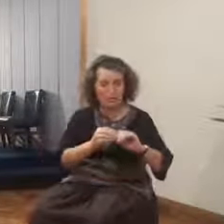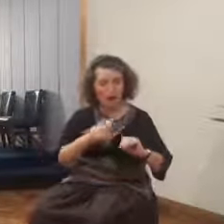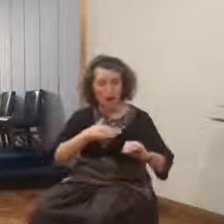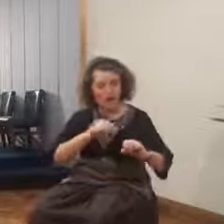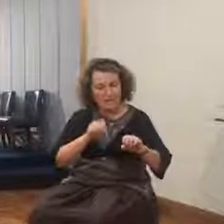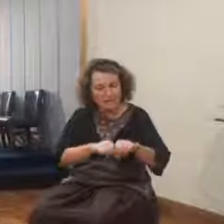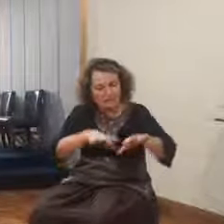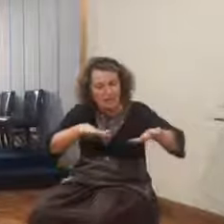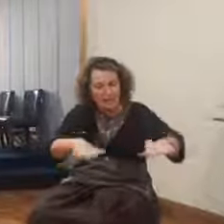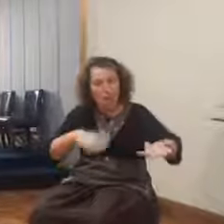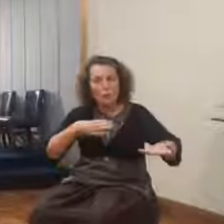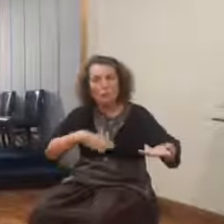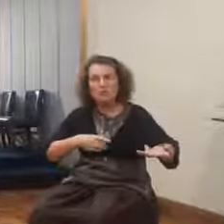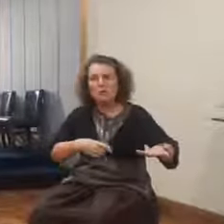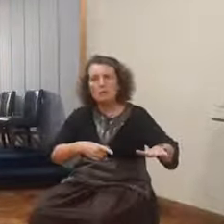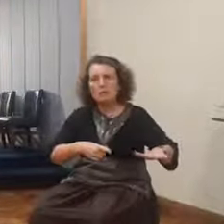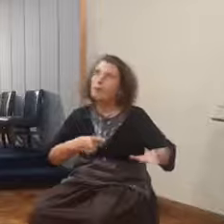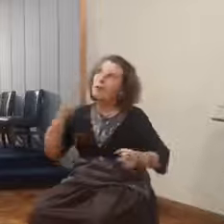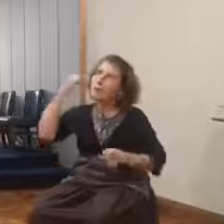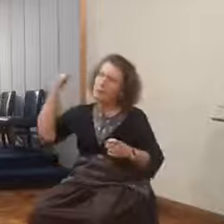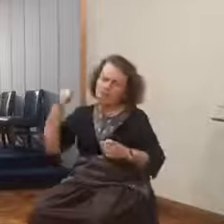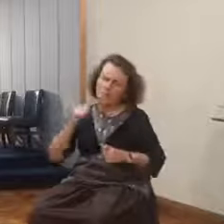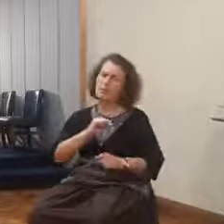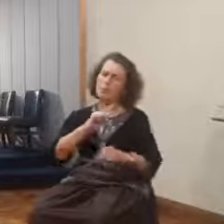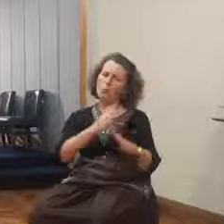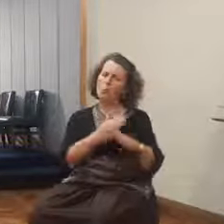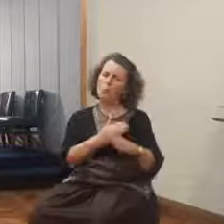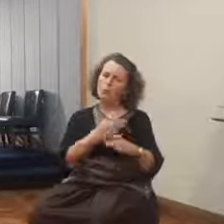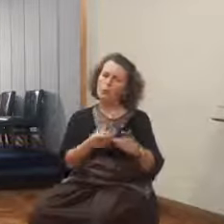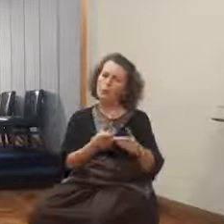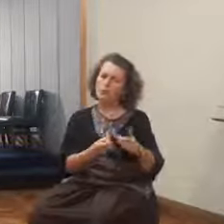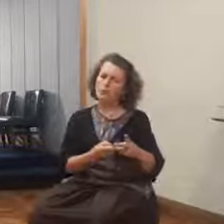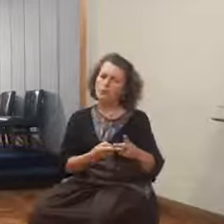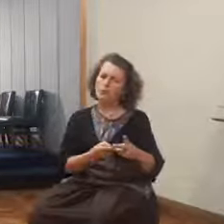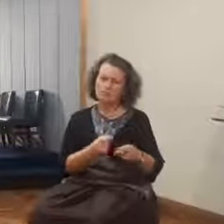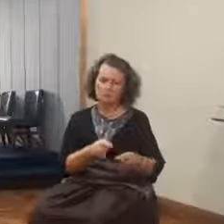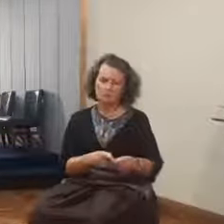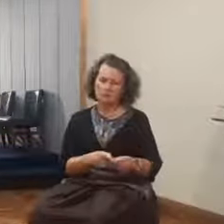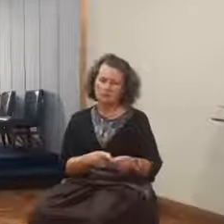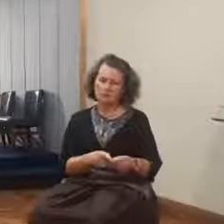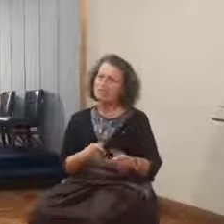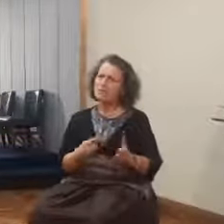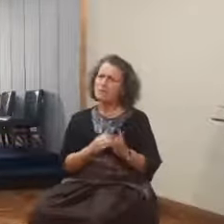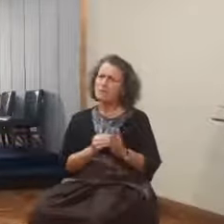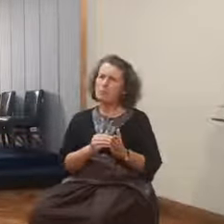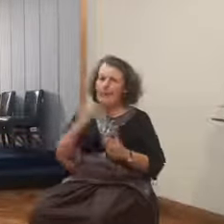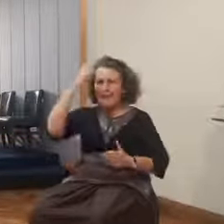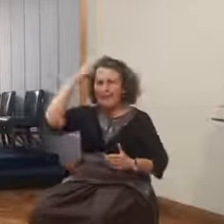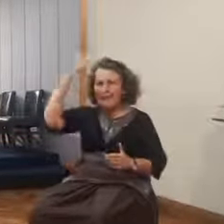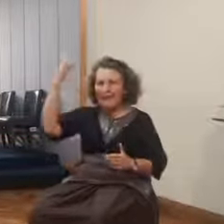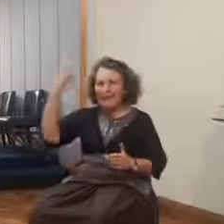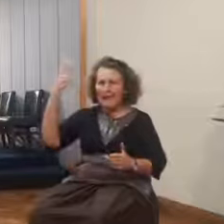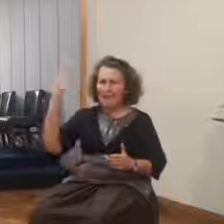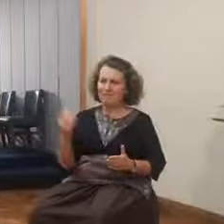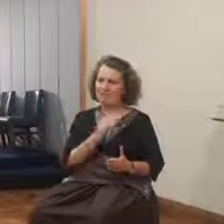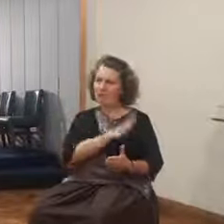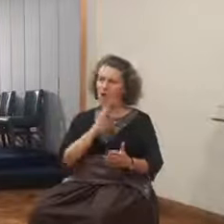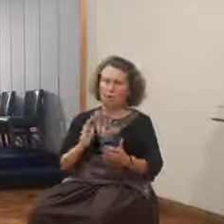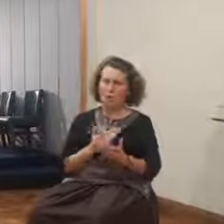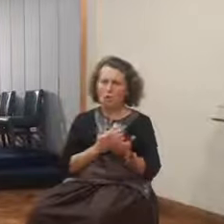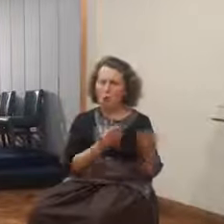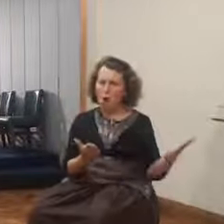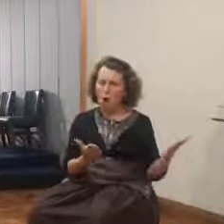considereth all their works. There is no king saved by the multitude of an host. A mighty man is not